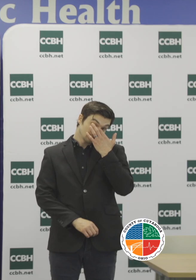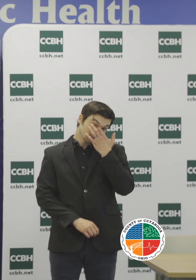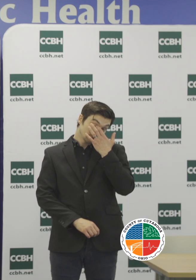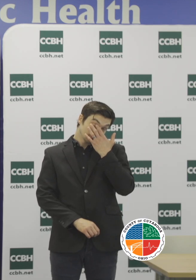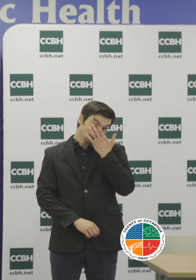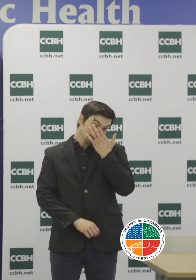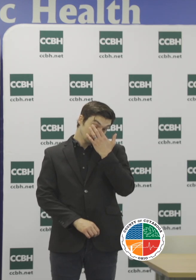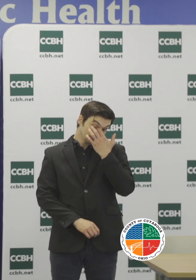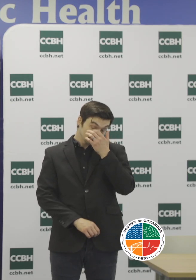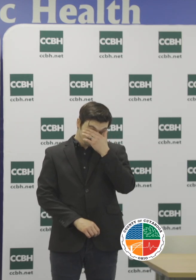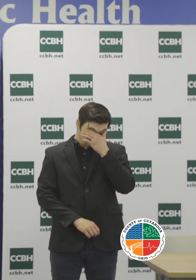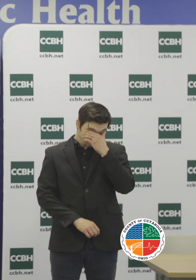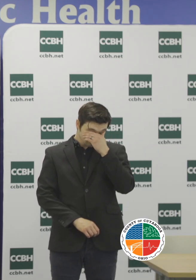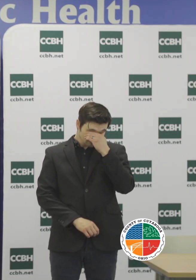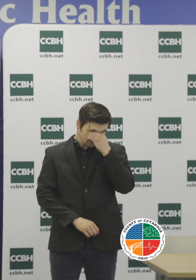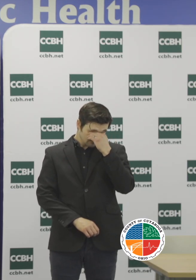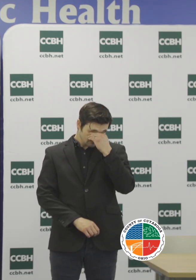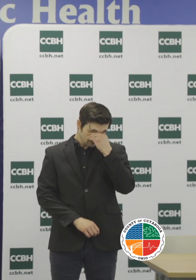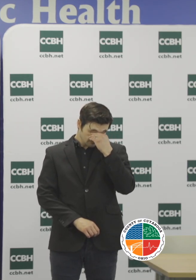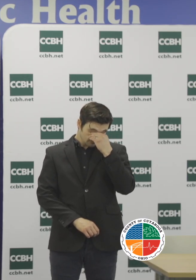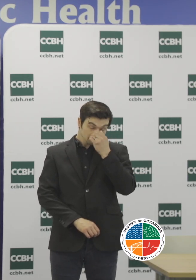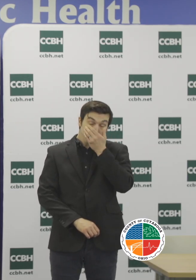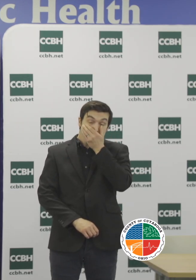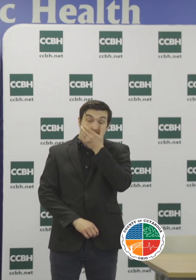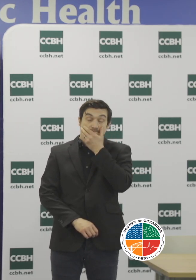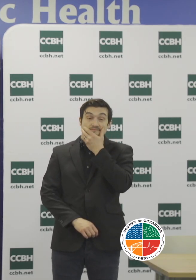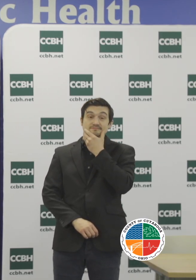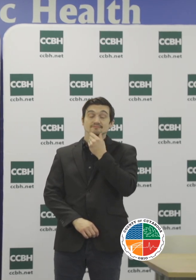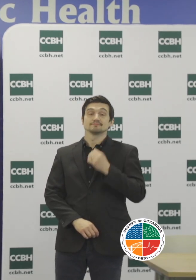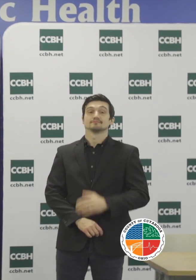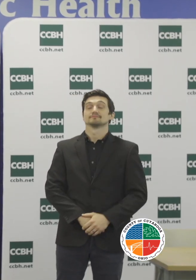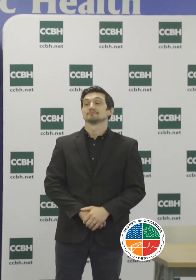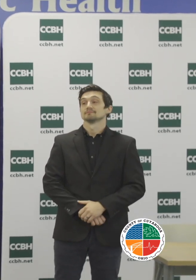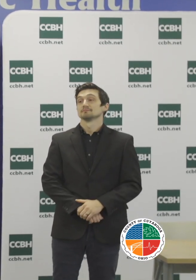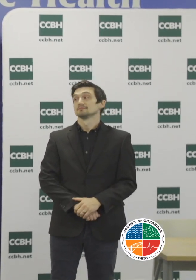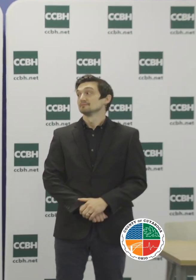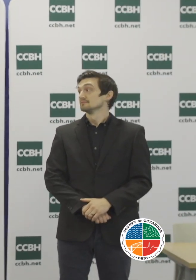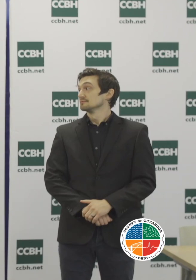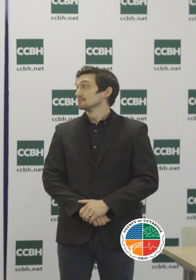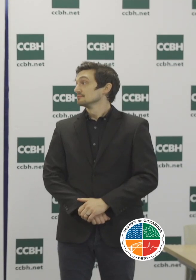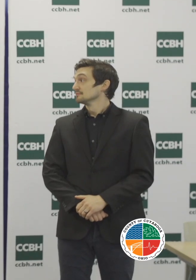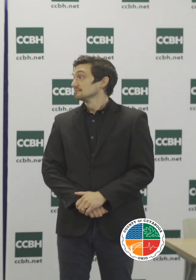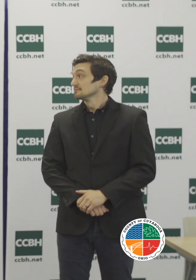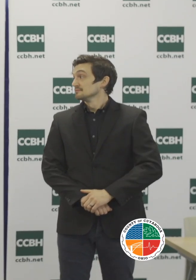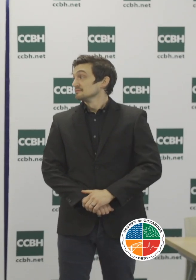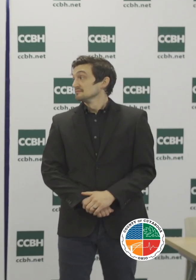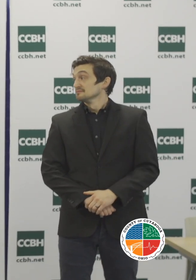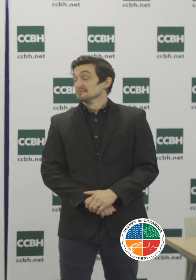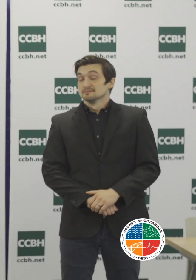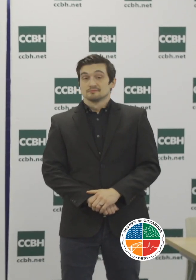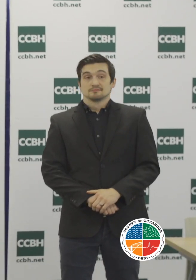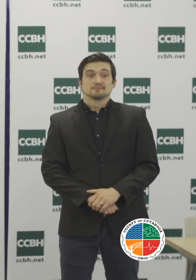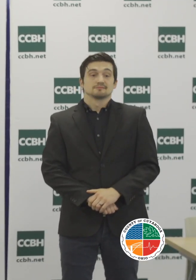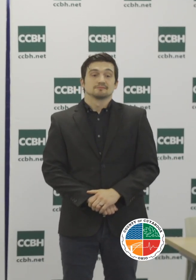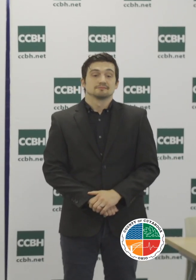1, 2, 3, 4, 5, 6, 7, 8, 9, 10. Thank you.